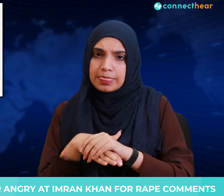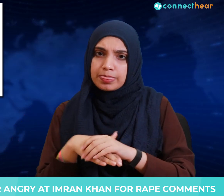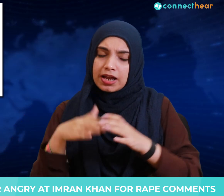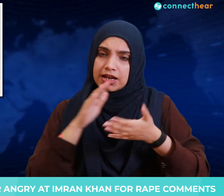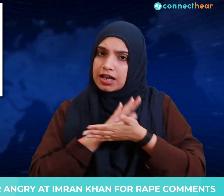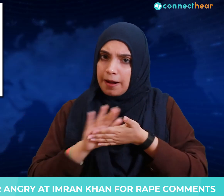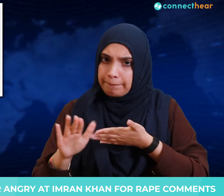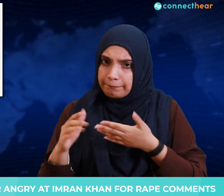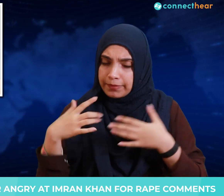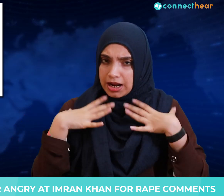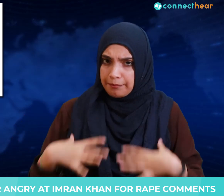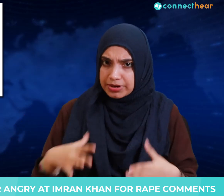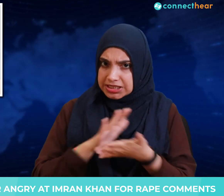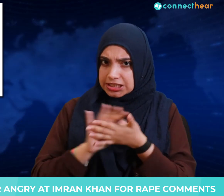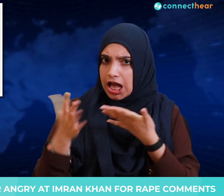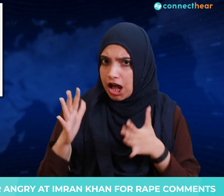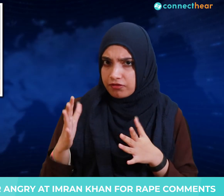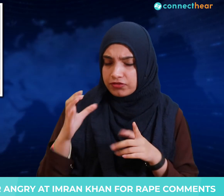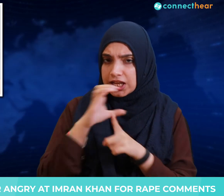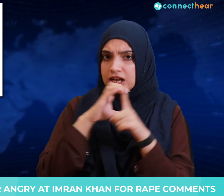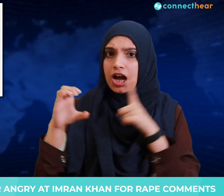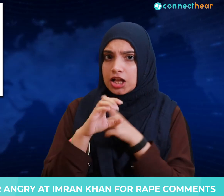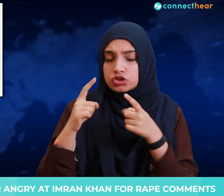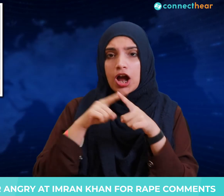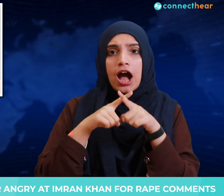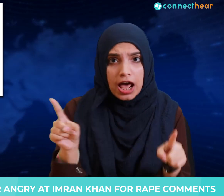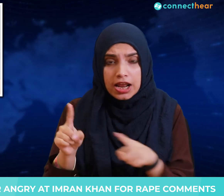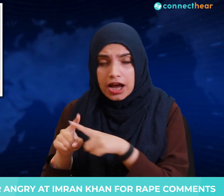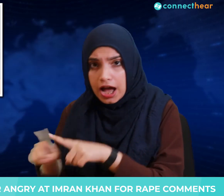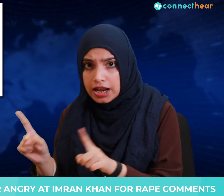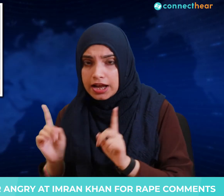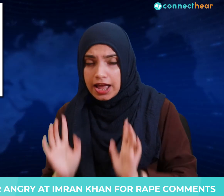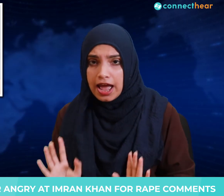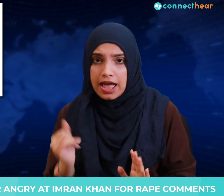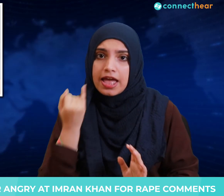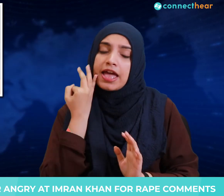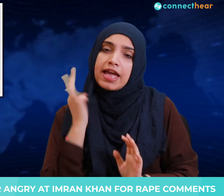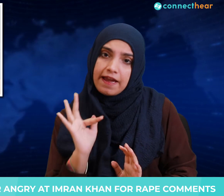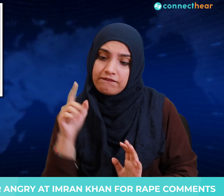imperialism. Whatever is in our culture must be acceptable to everyone else.